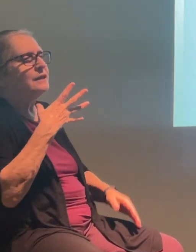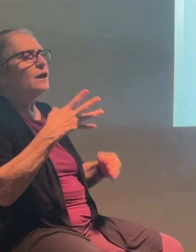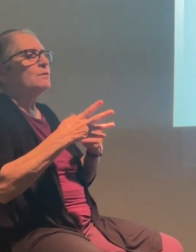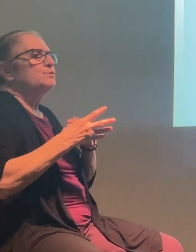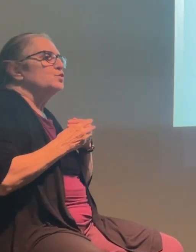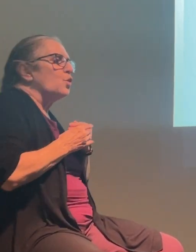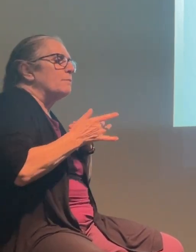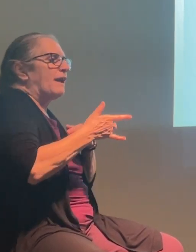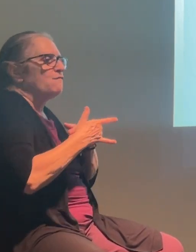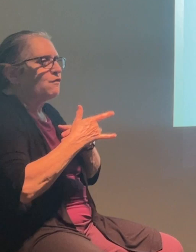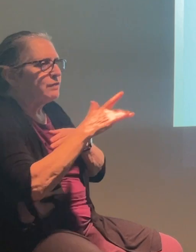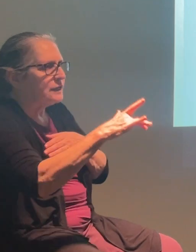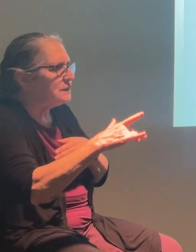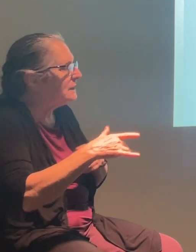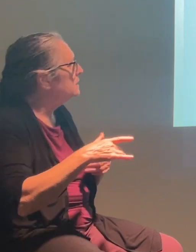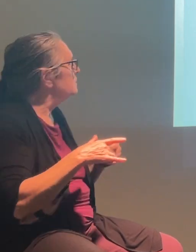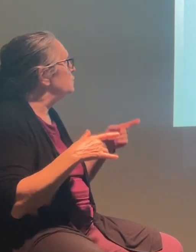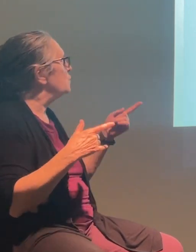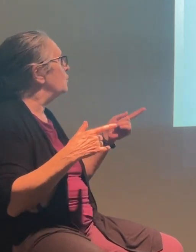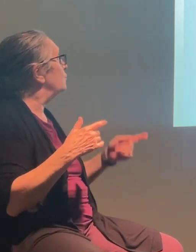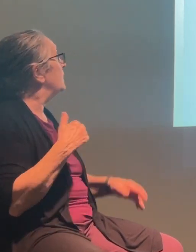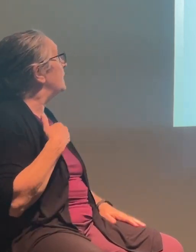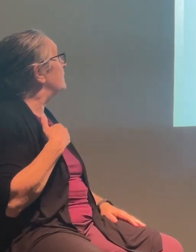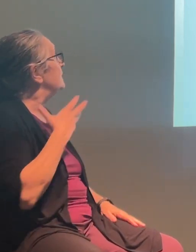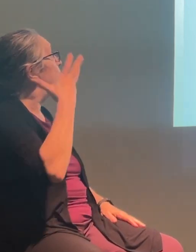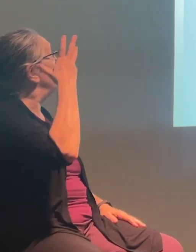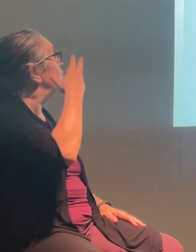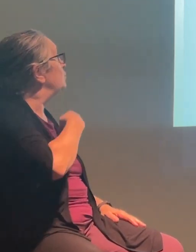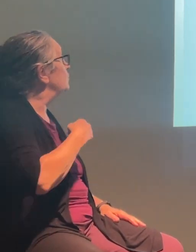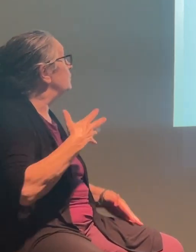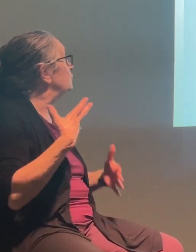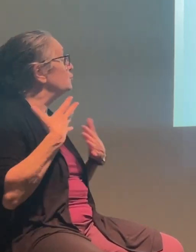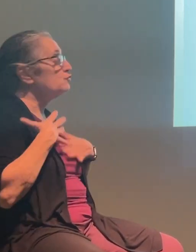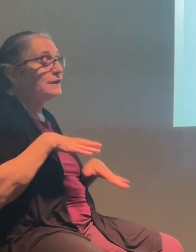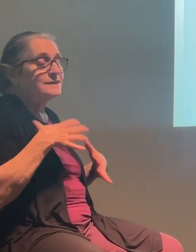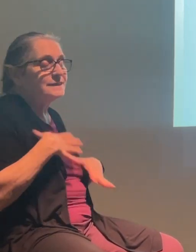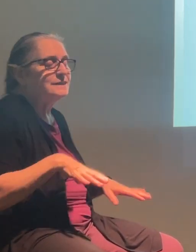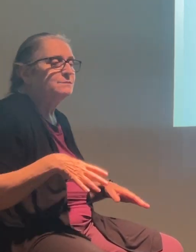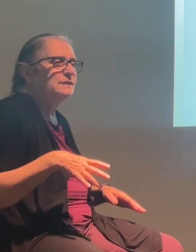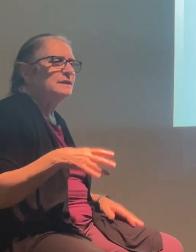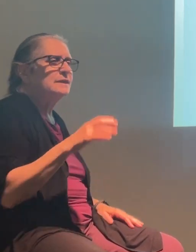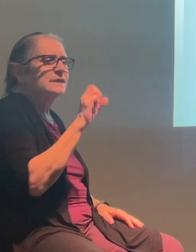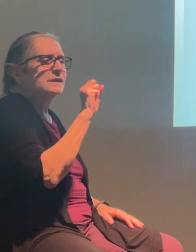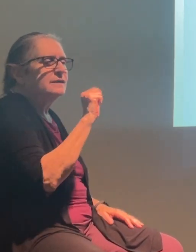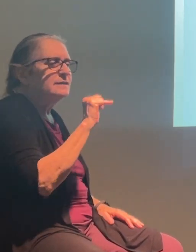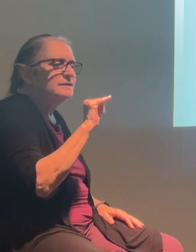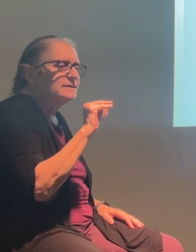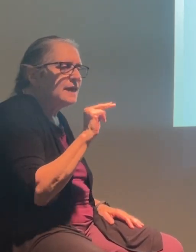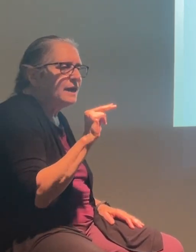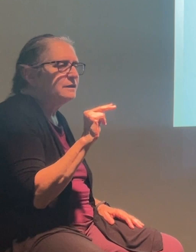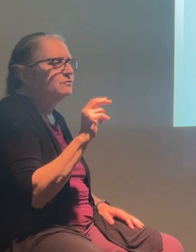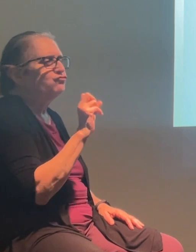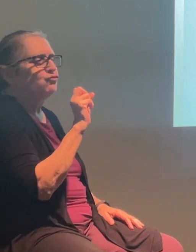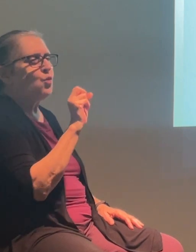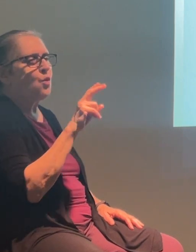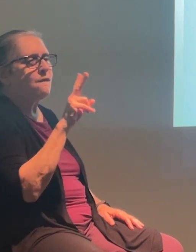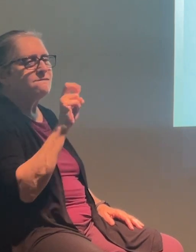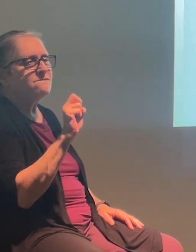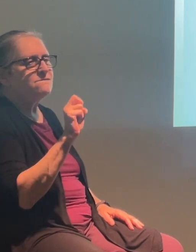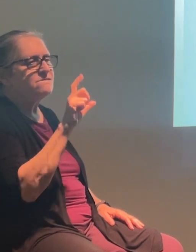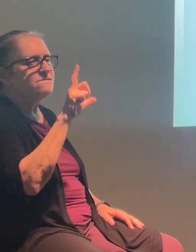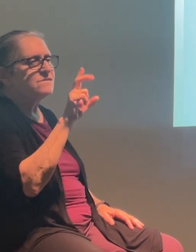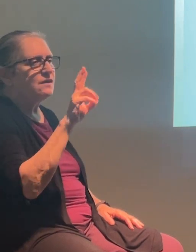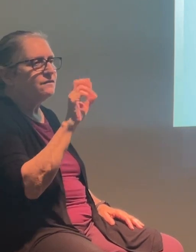Hollywood suddenly you had those wonderful dresses in satin or velvet, and then what you would think